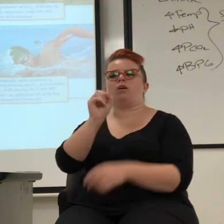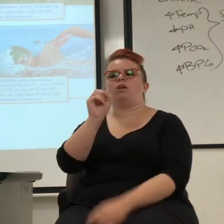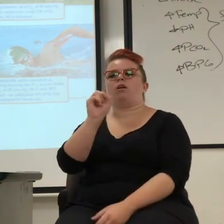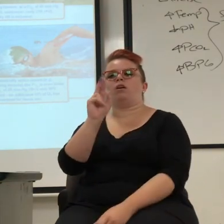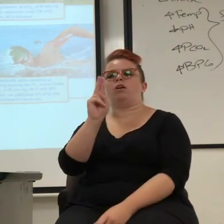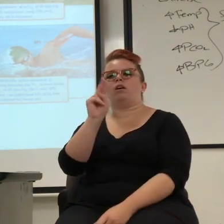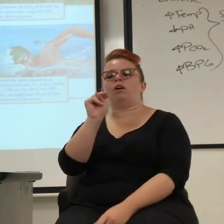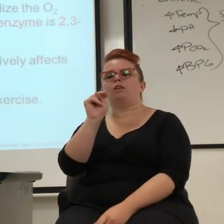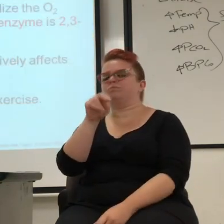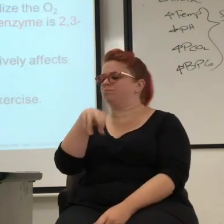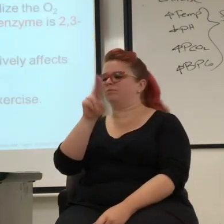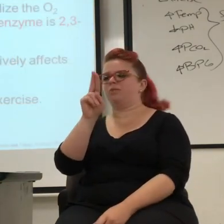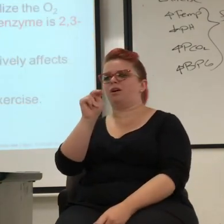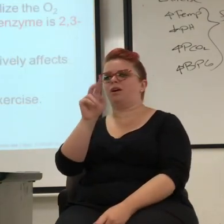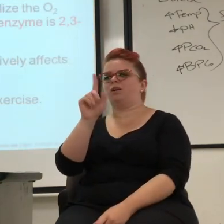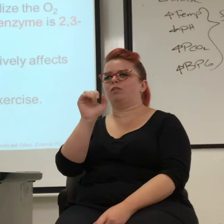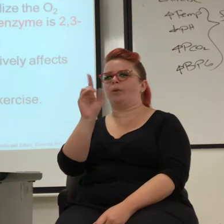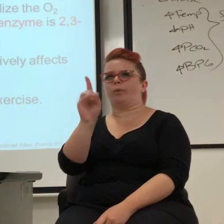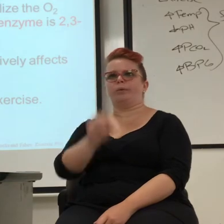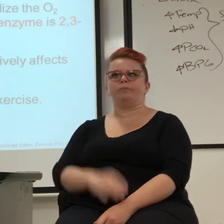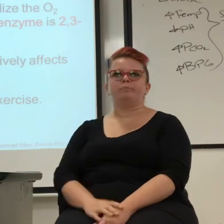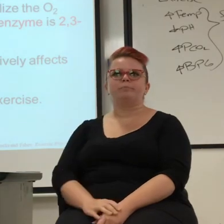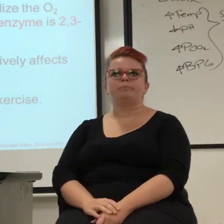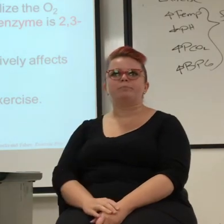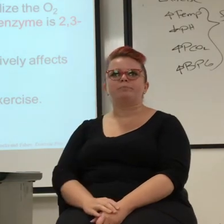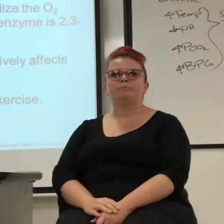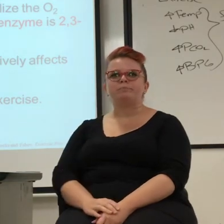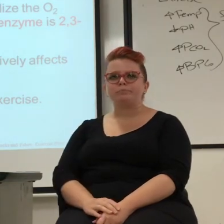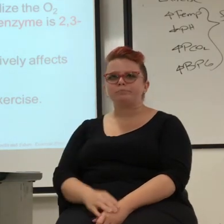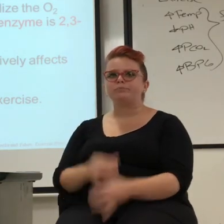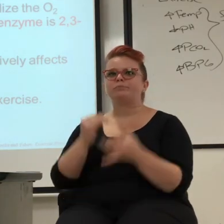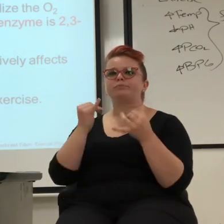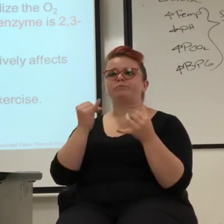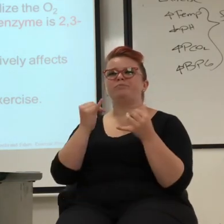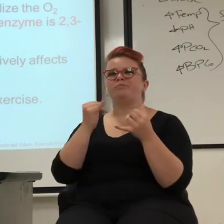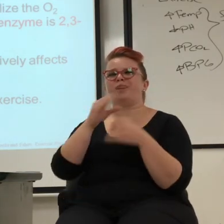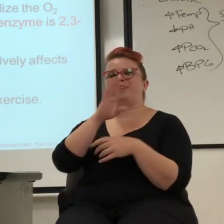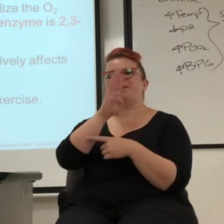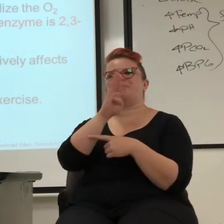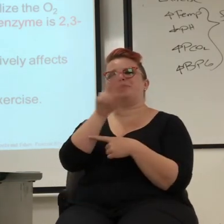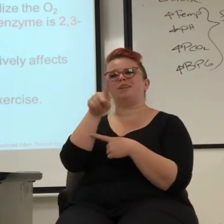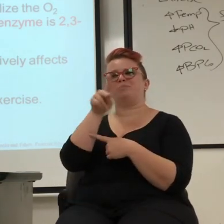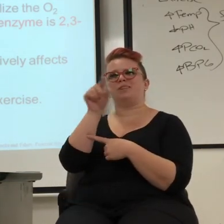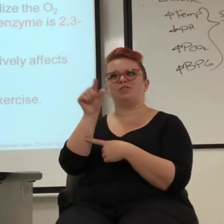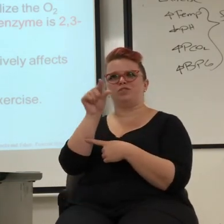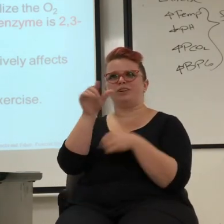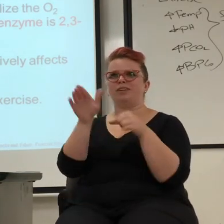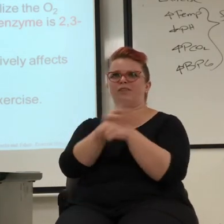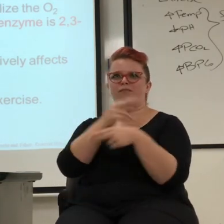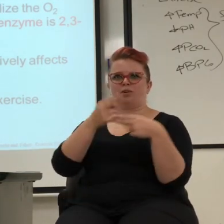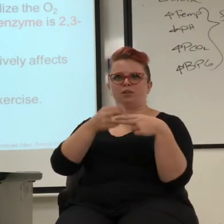that having been said, let's not talk about the BPG. The full name is